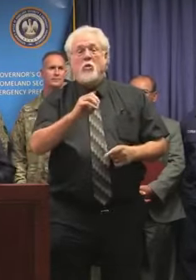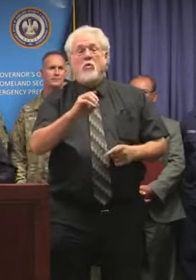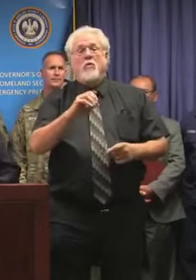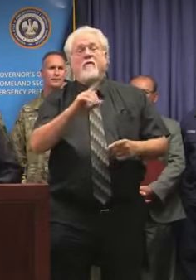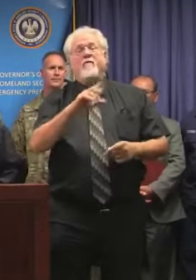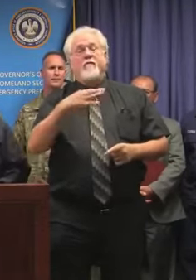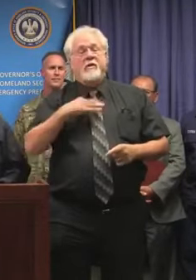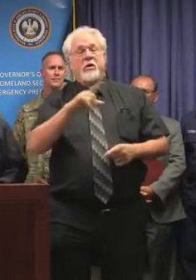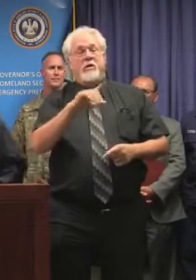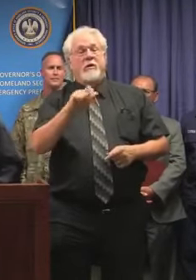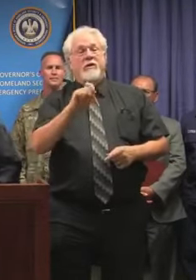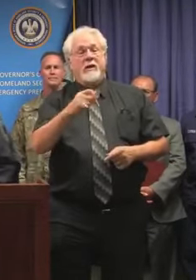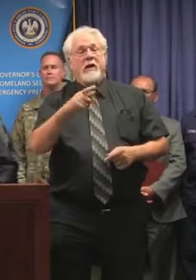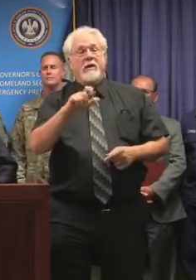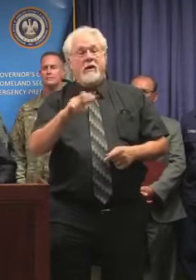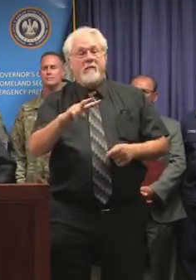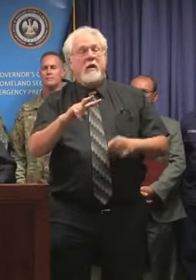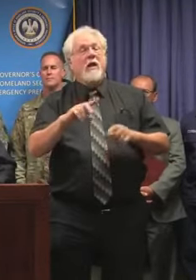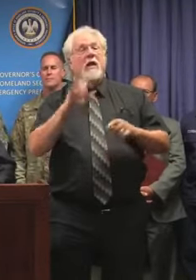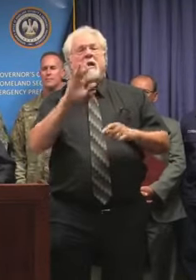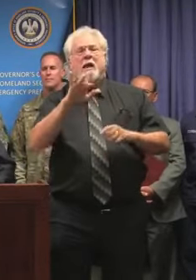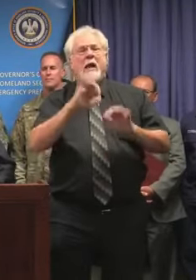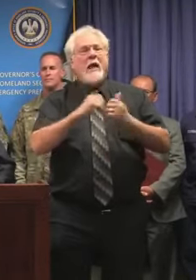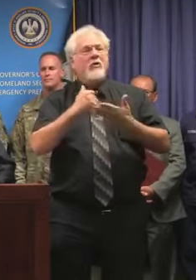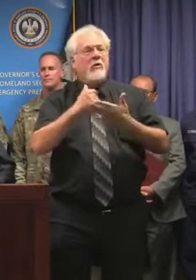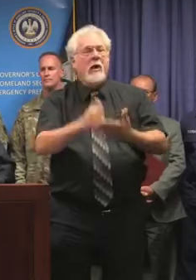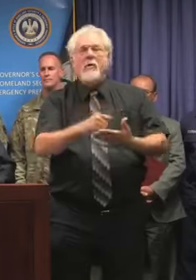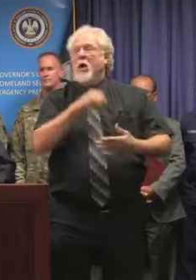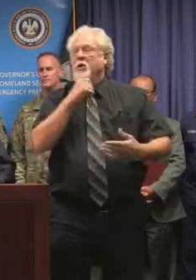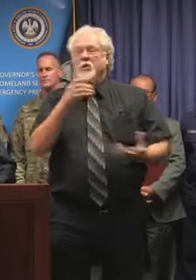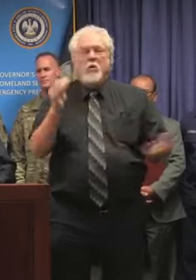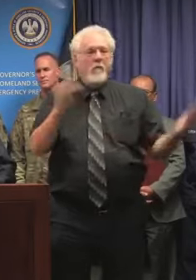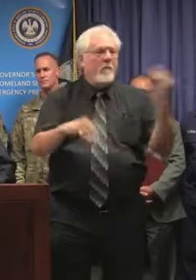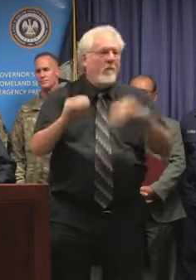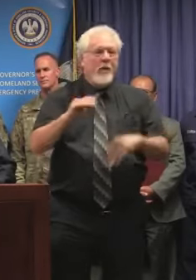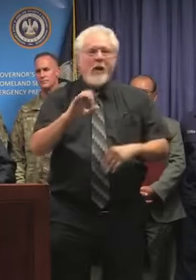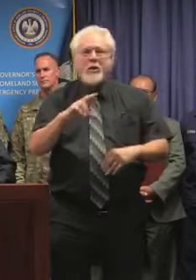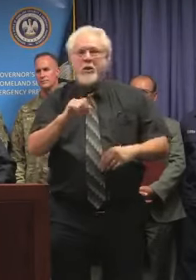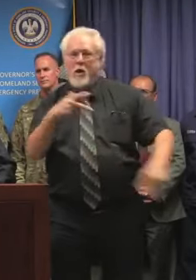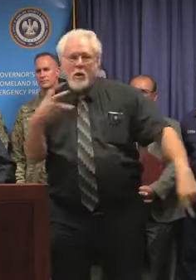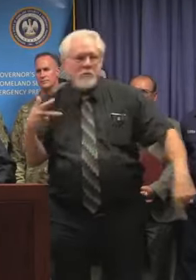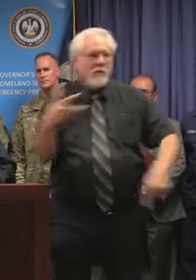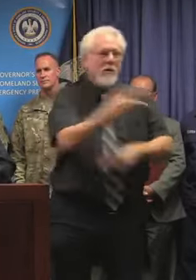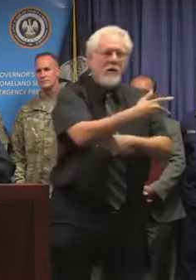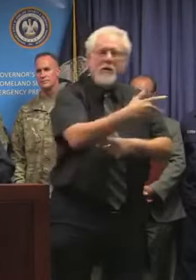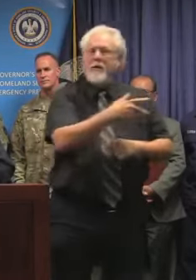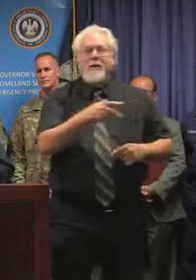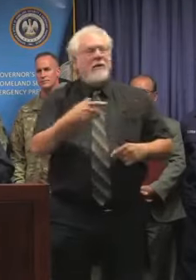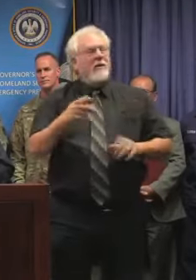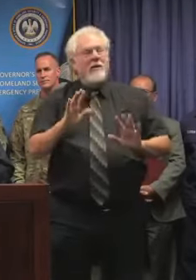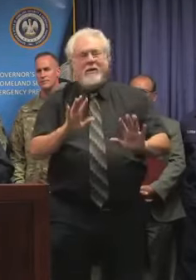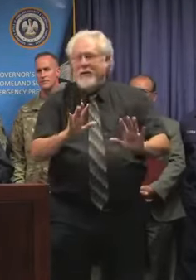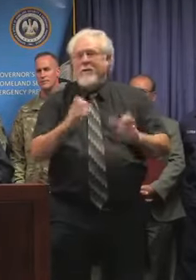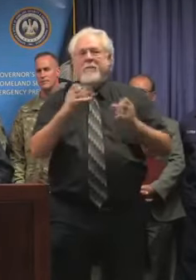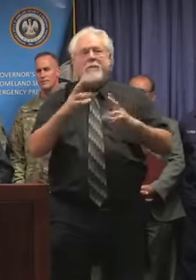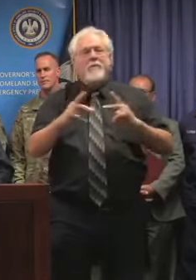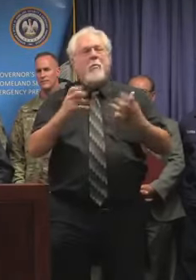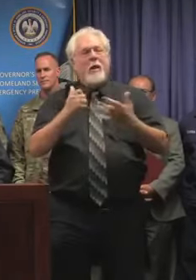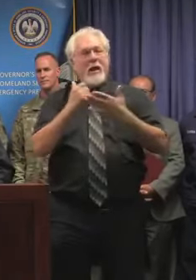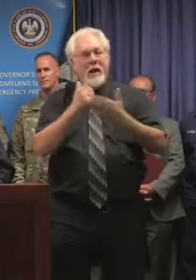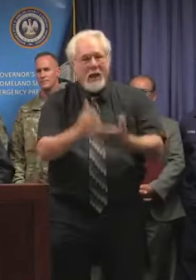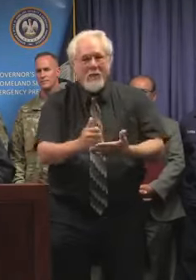volunteerlouisiana.gov and click on how to help. Do not load up your car or truck and head to Texas. We're getting a lot of people that want to